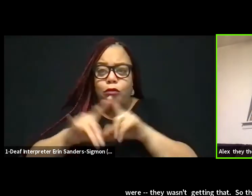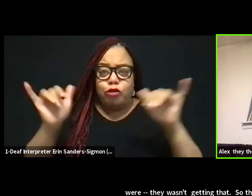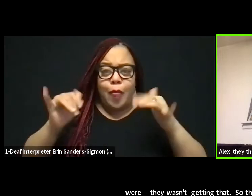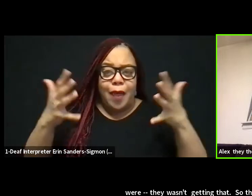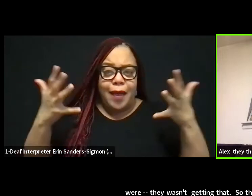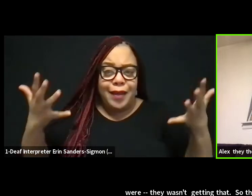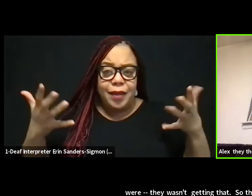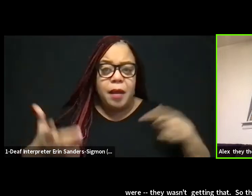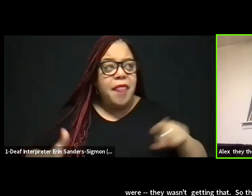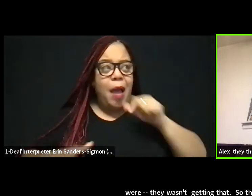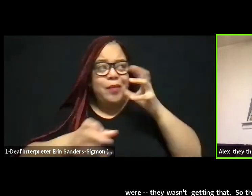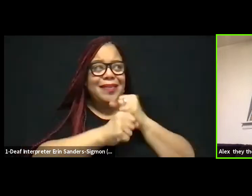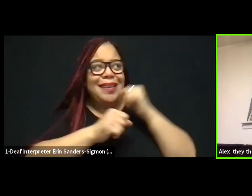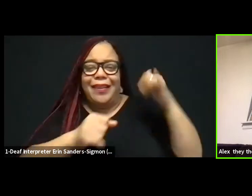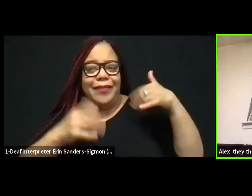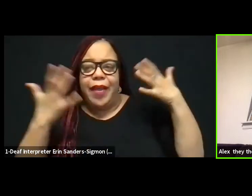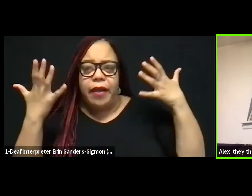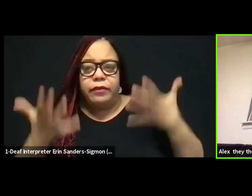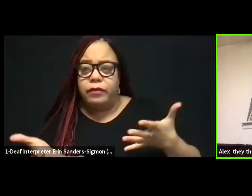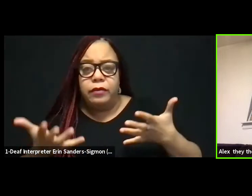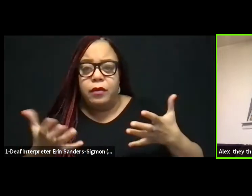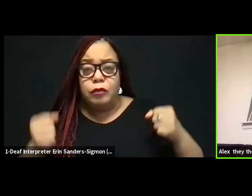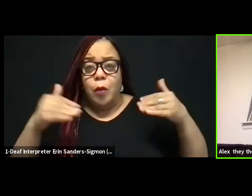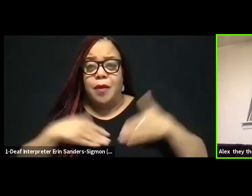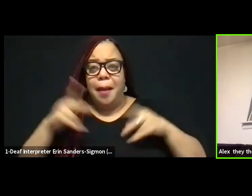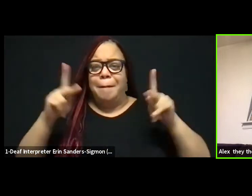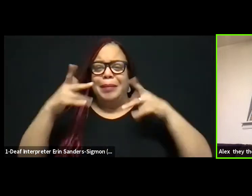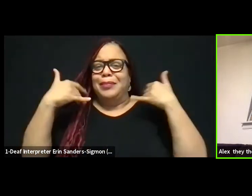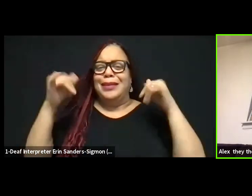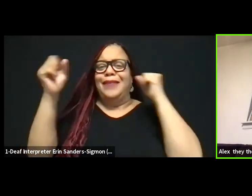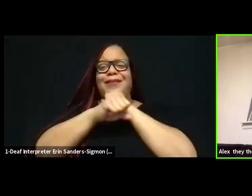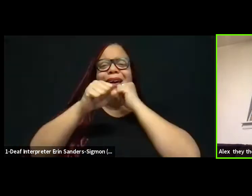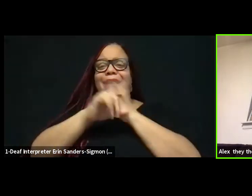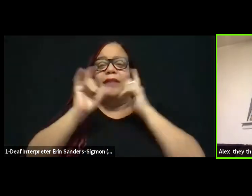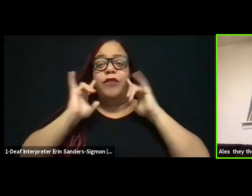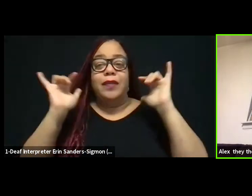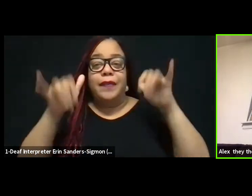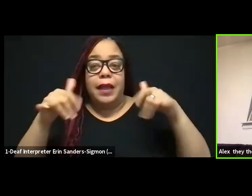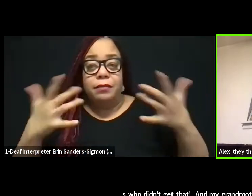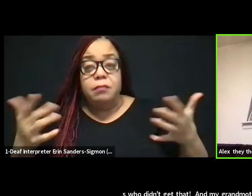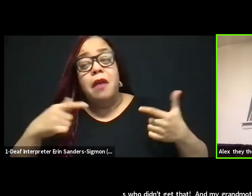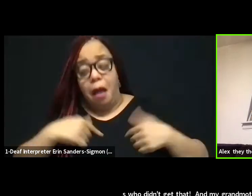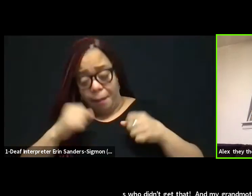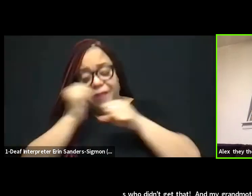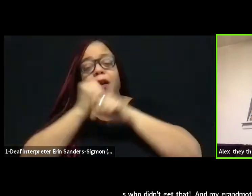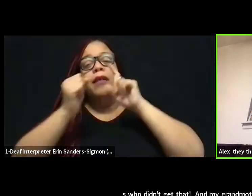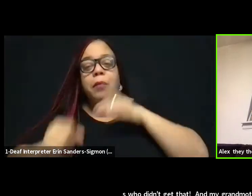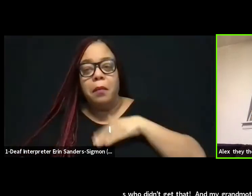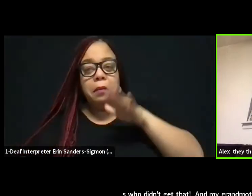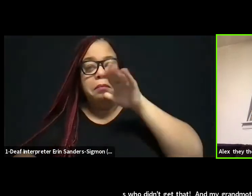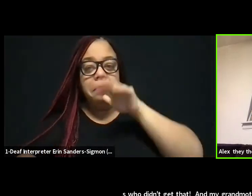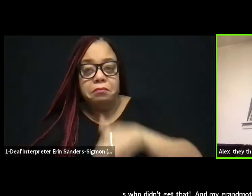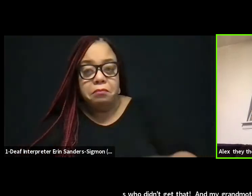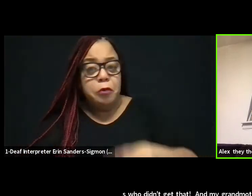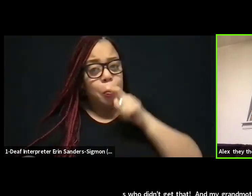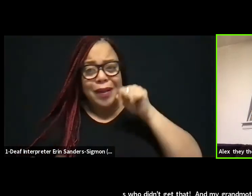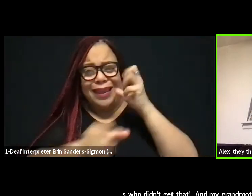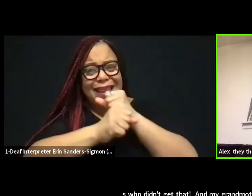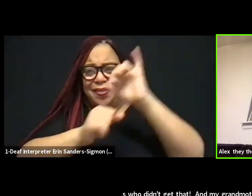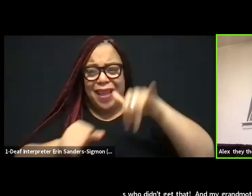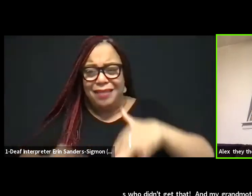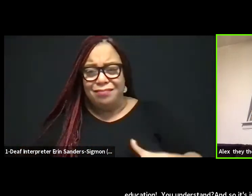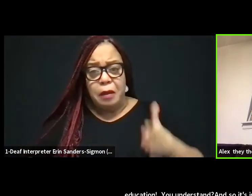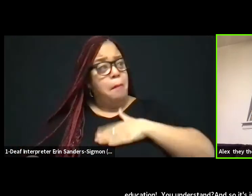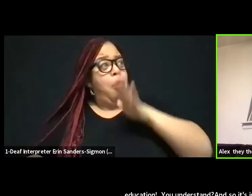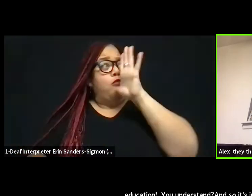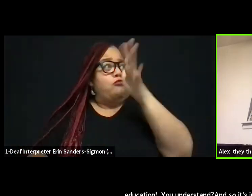so it's important that that the young people is at the forefront because they have the extra oomph and the